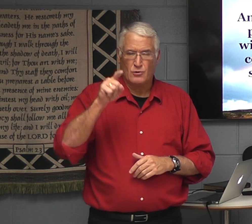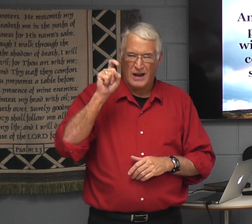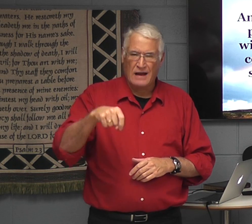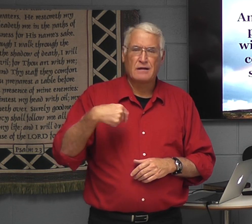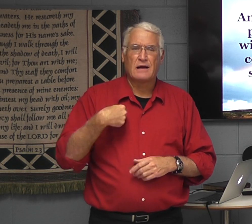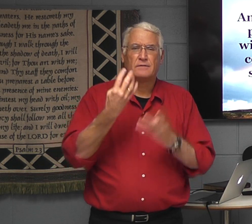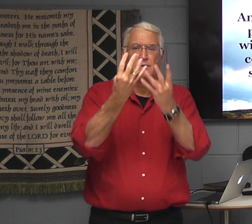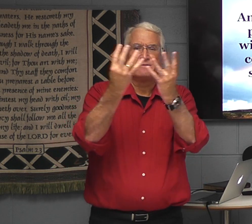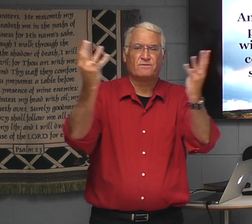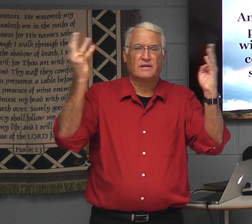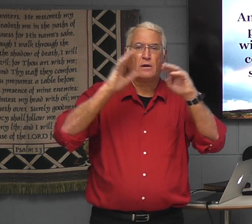One of the